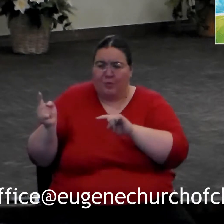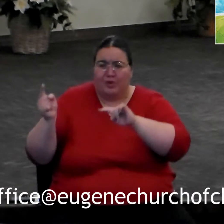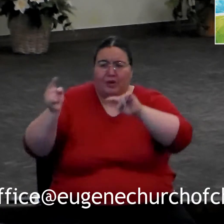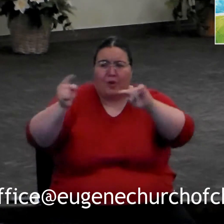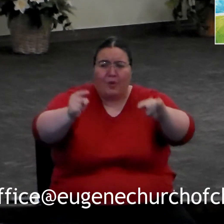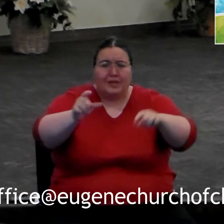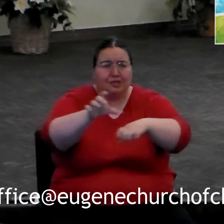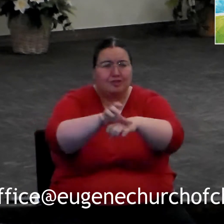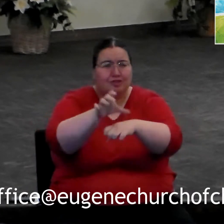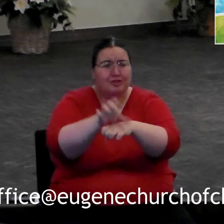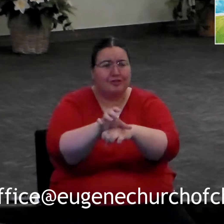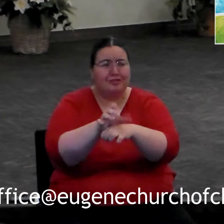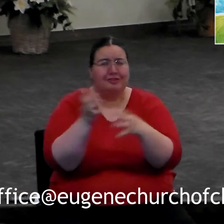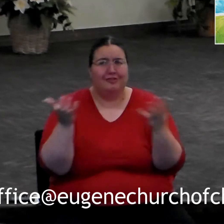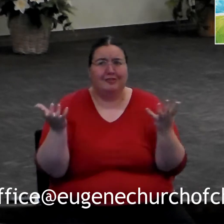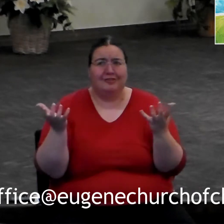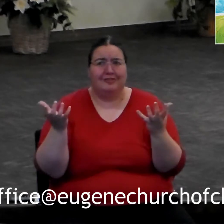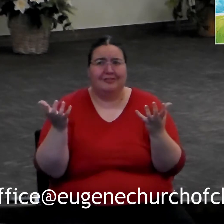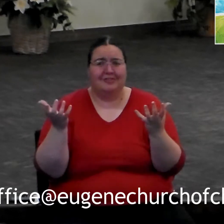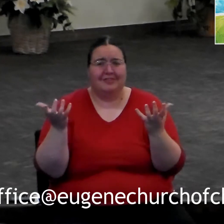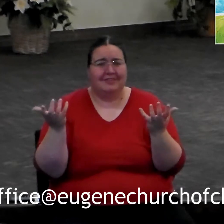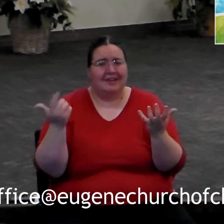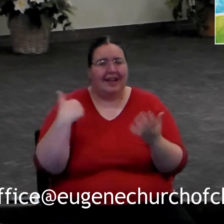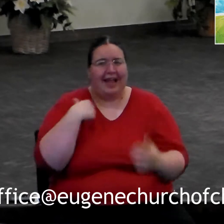There are things about the walk with God that will throw us off.